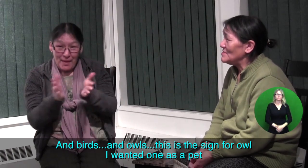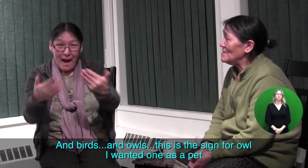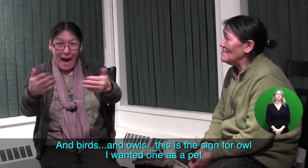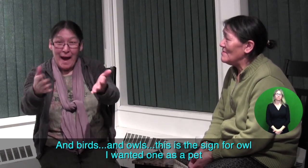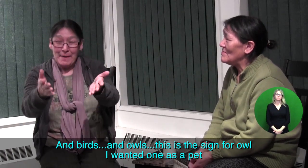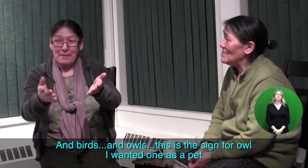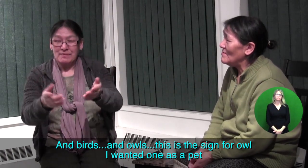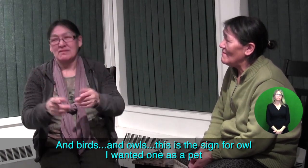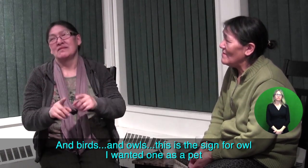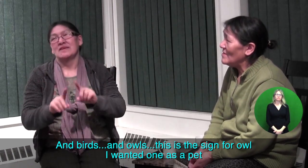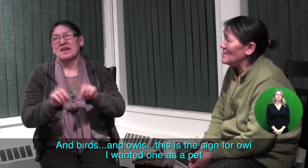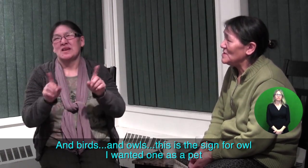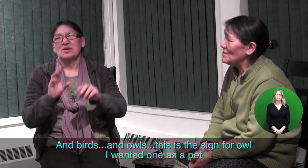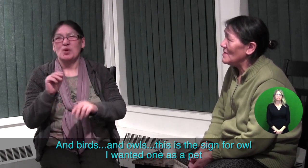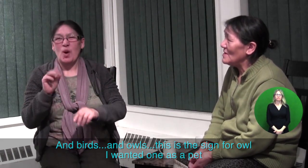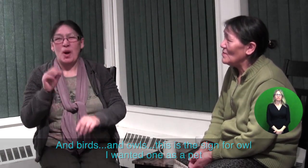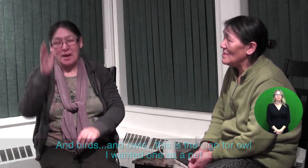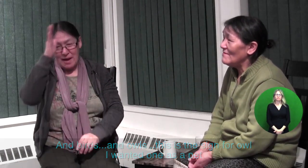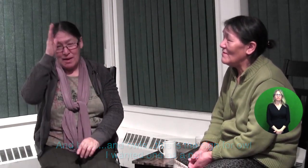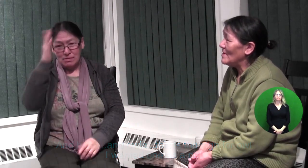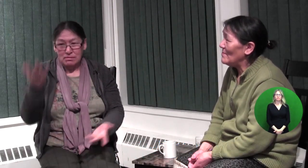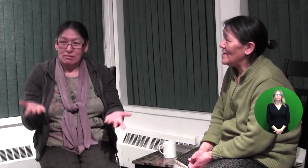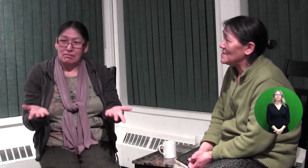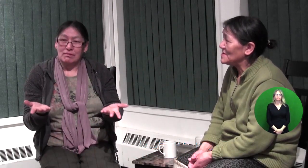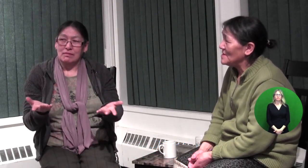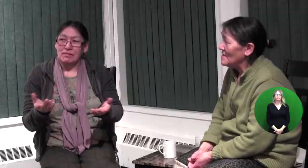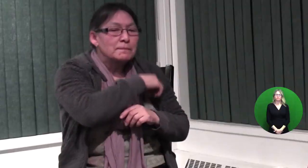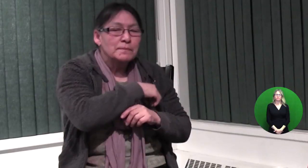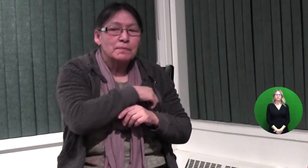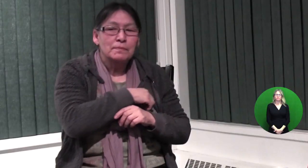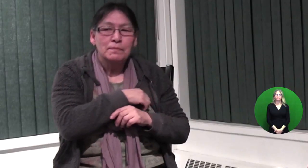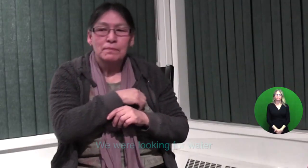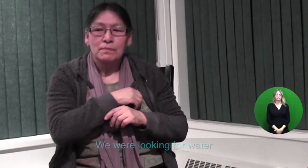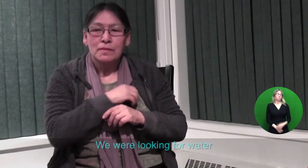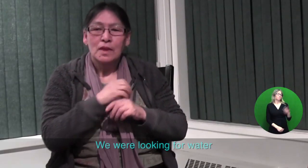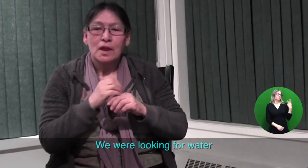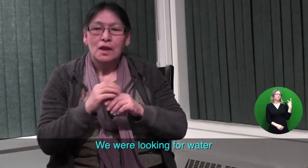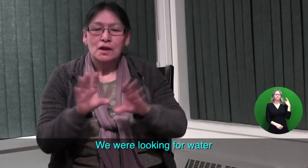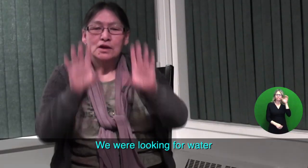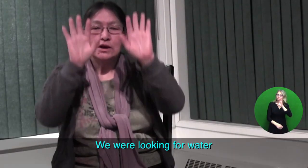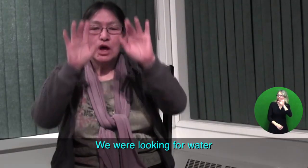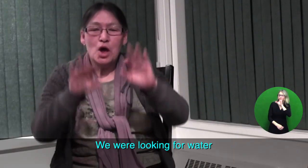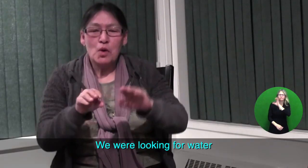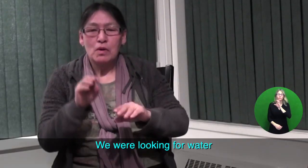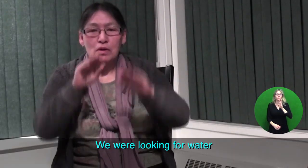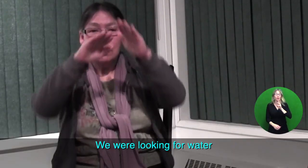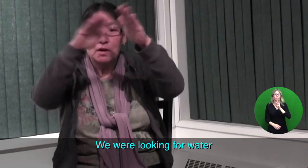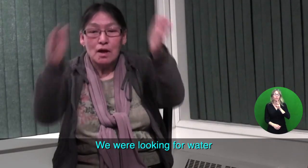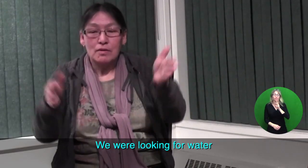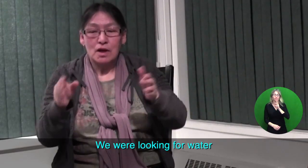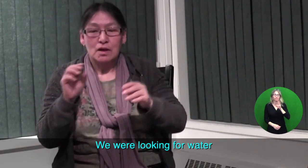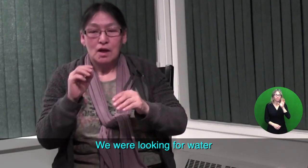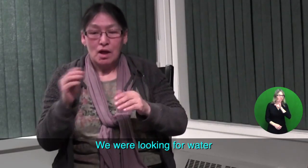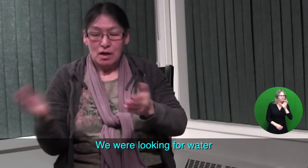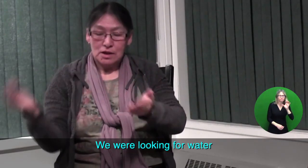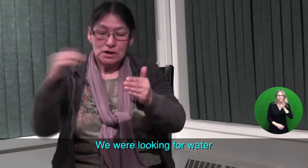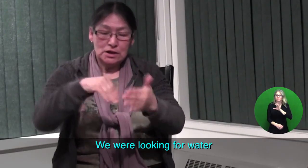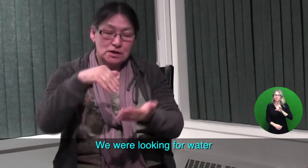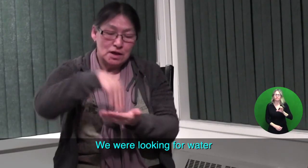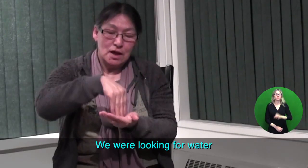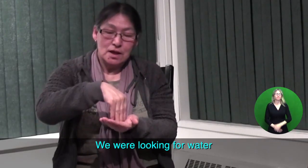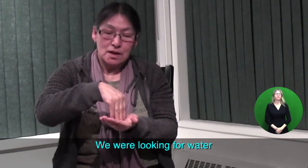That's how she learned from her father. Yeah. She wanted one for a pet. They would look for water. Yeah. She